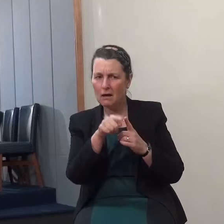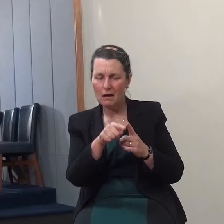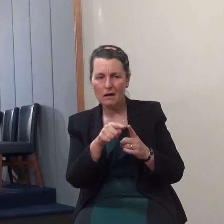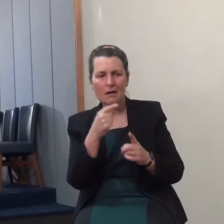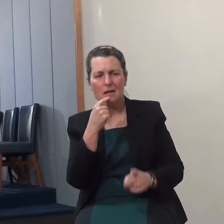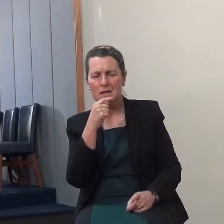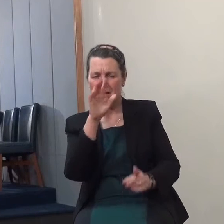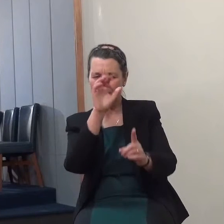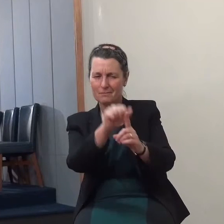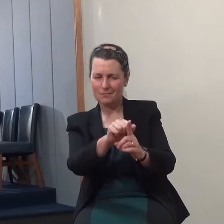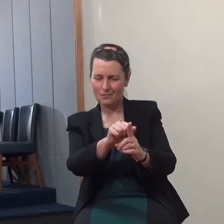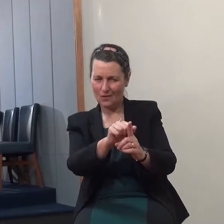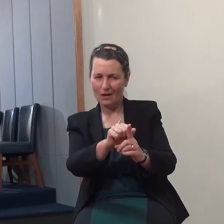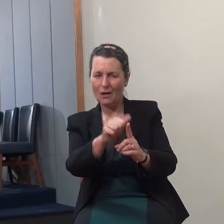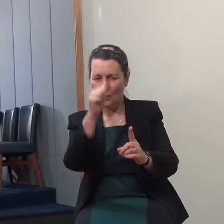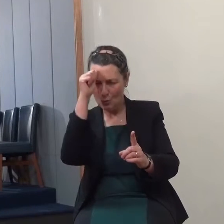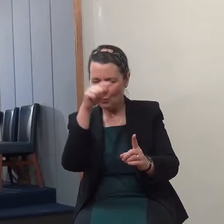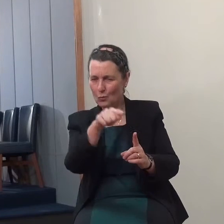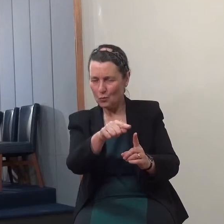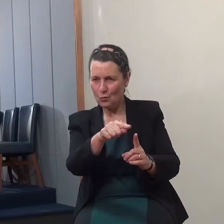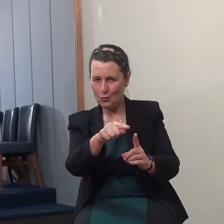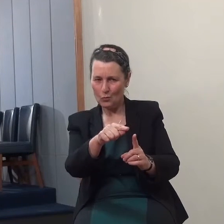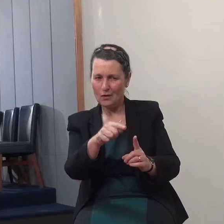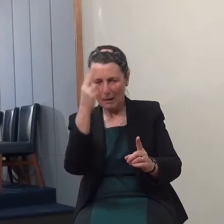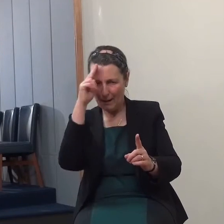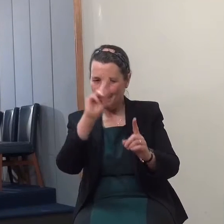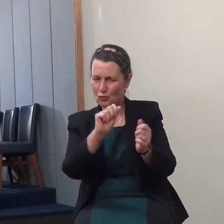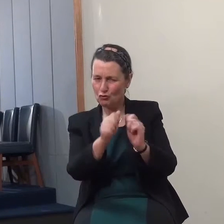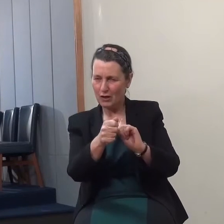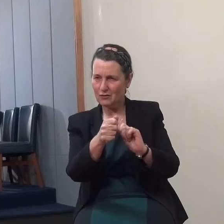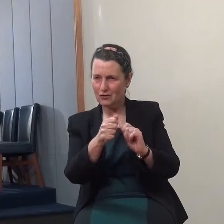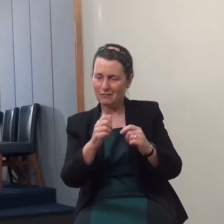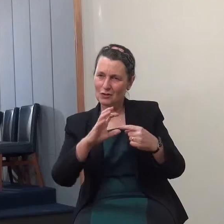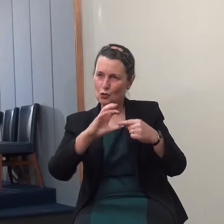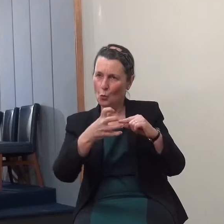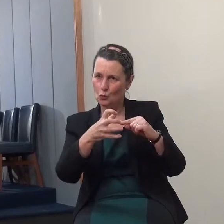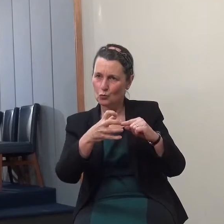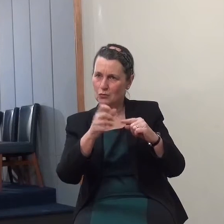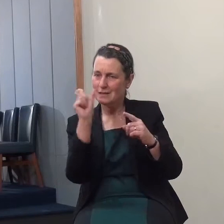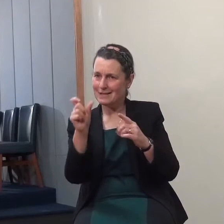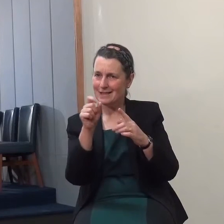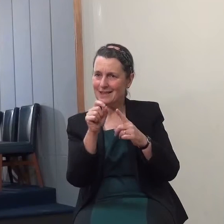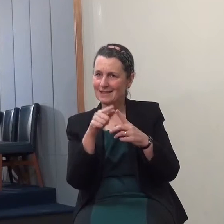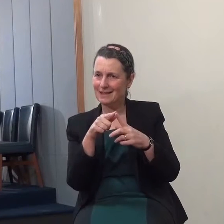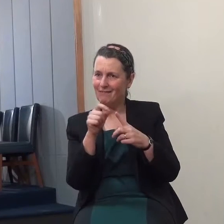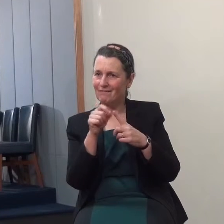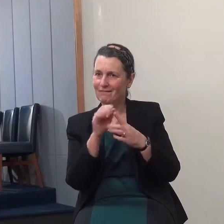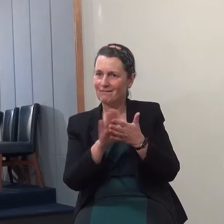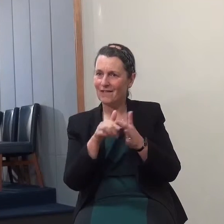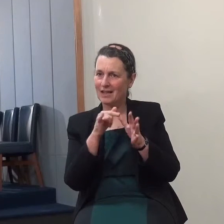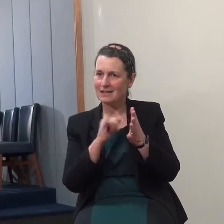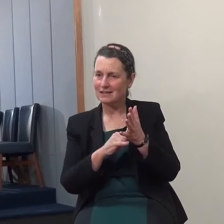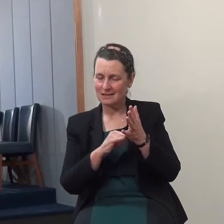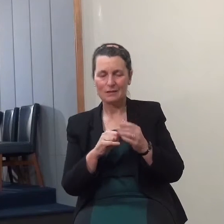by interpretation a stone. That means Peter, and that would be his name. The day following, Jesus